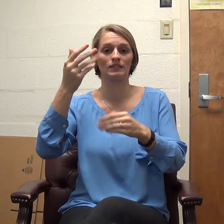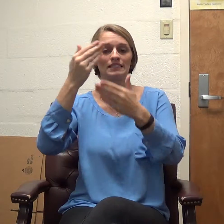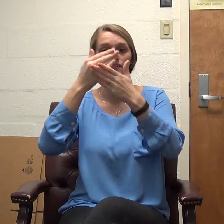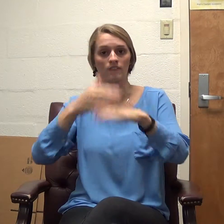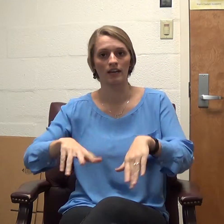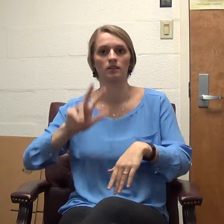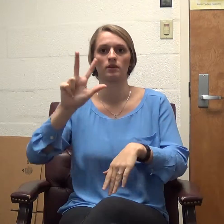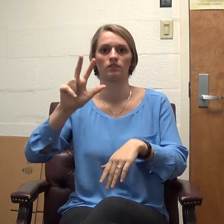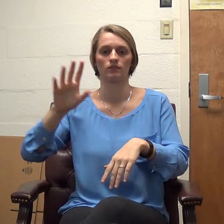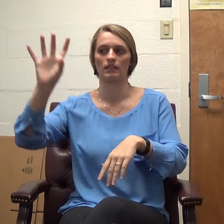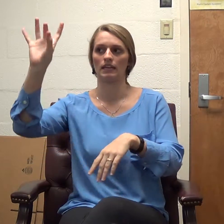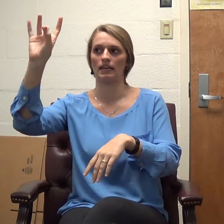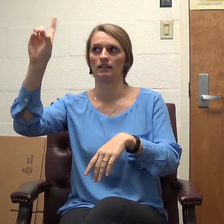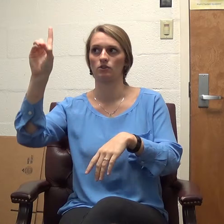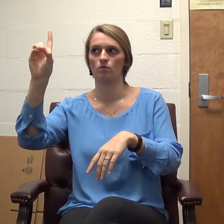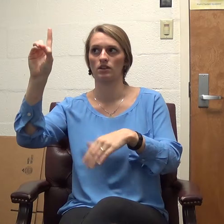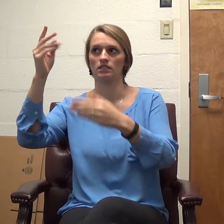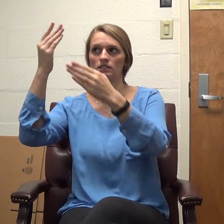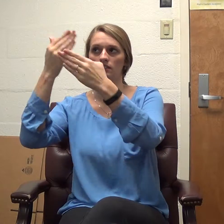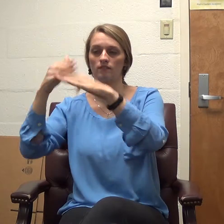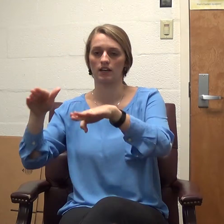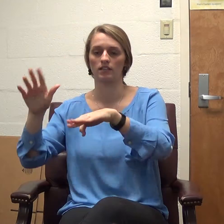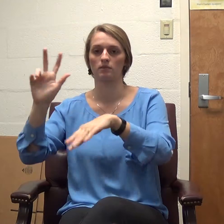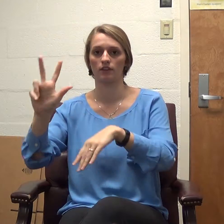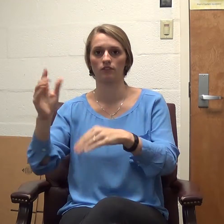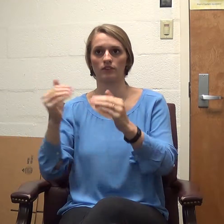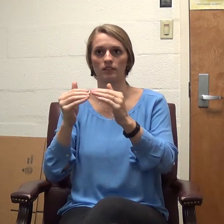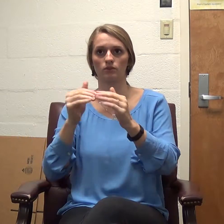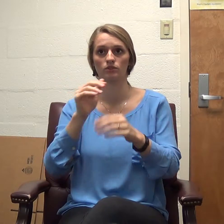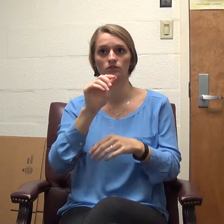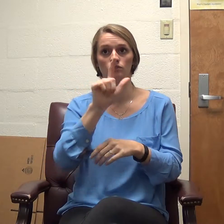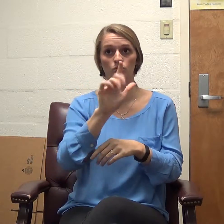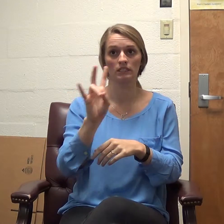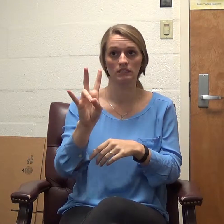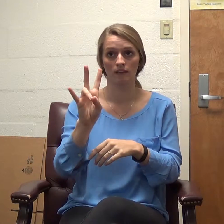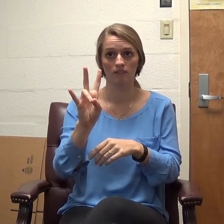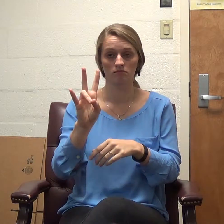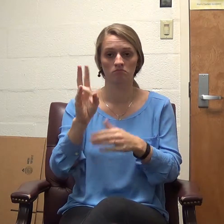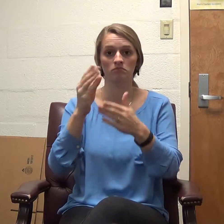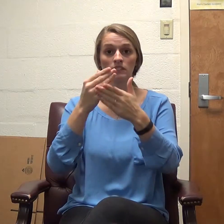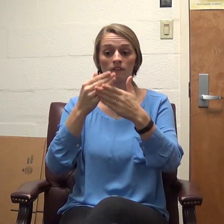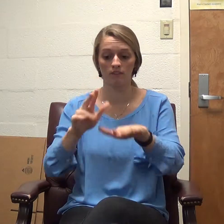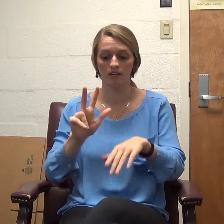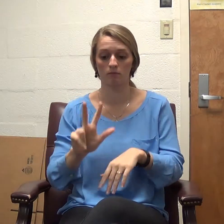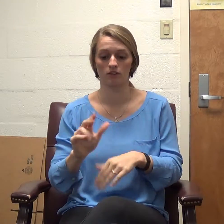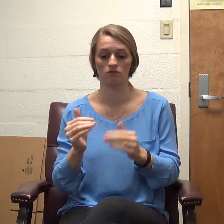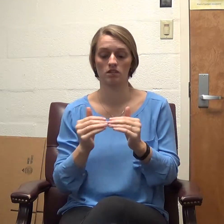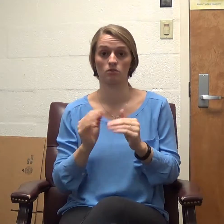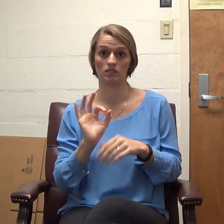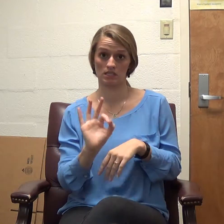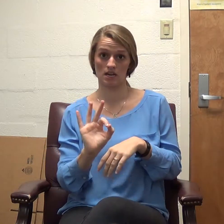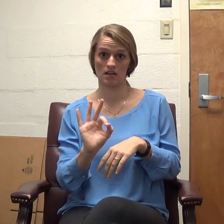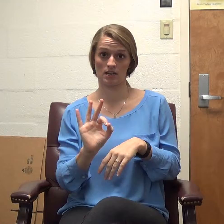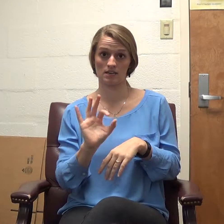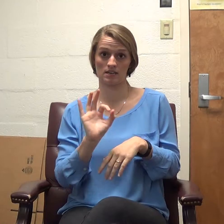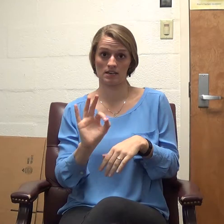power, we divided by 3. When we went from the 2nd power from 9 to 3, we divided by 3. So